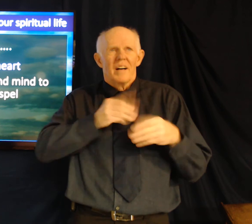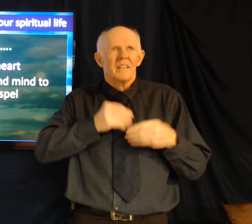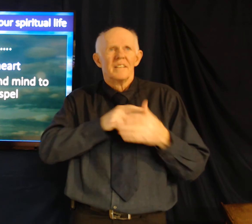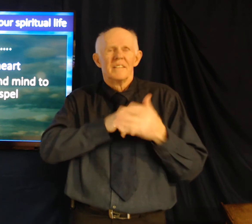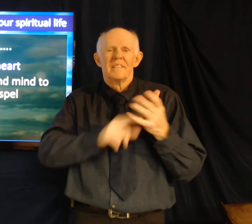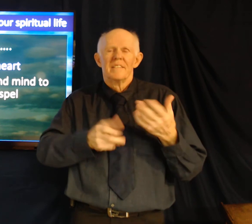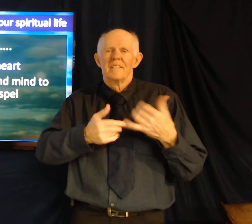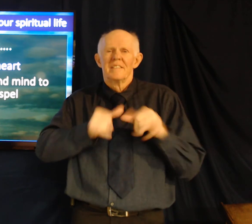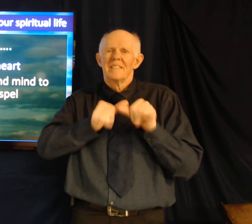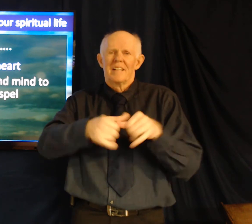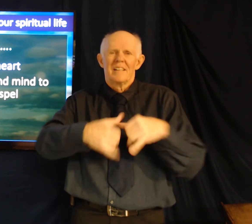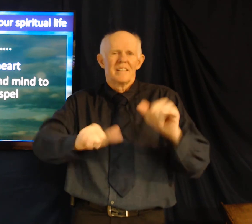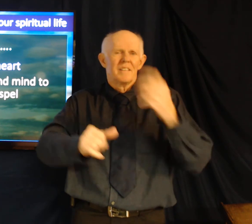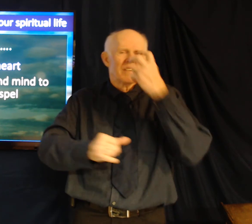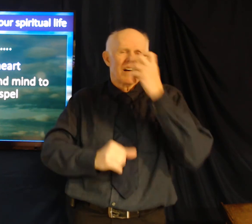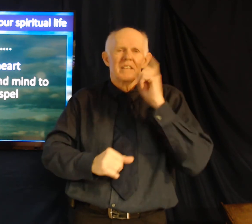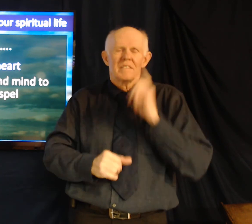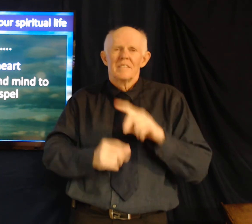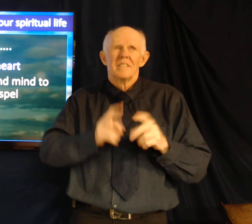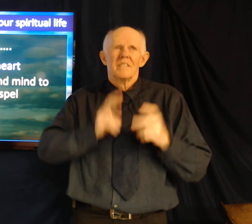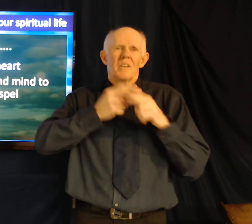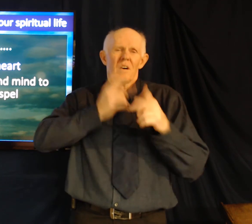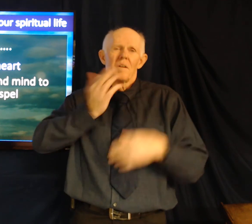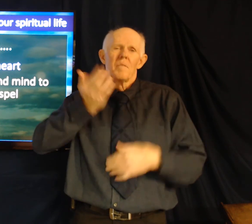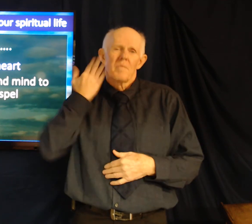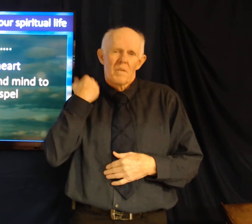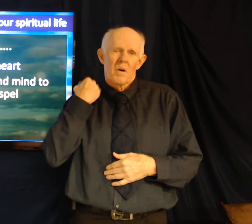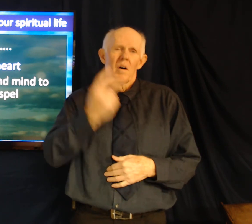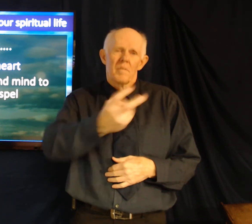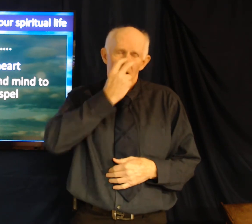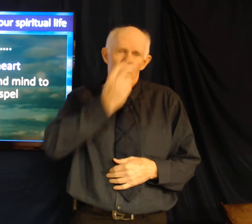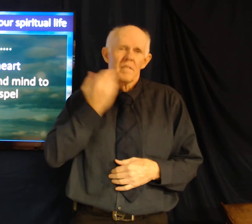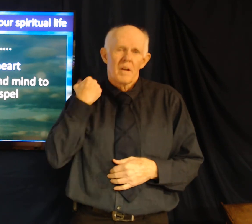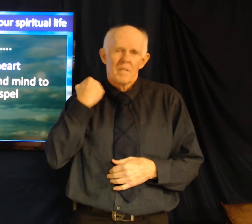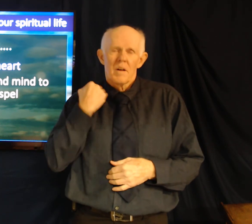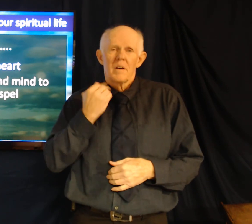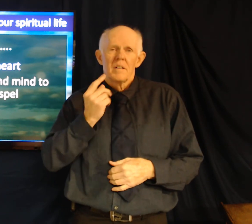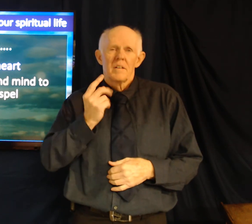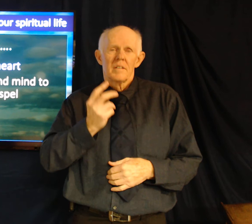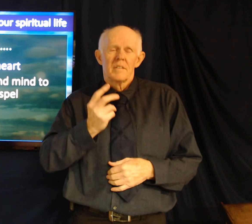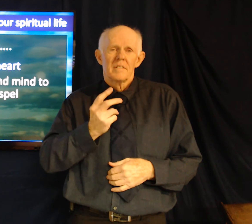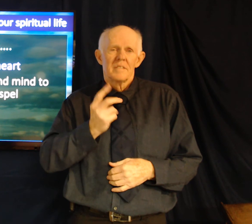they don't accept god's work they were before blind and deaf